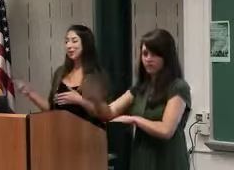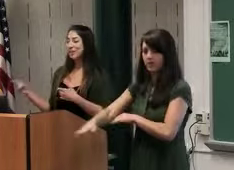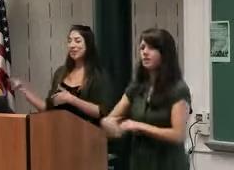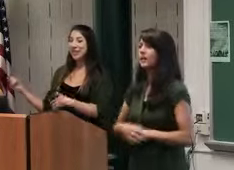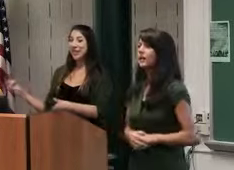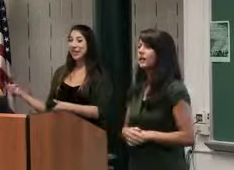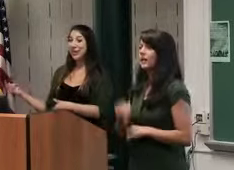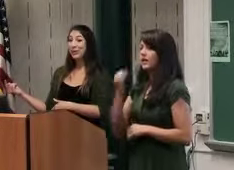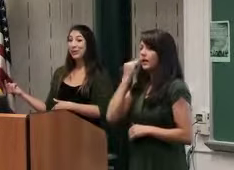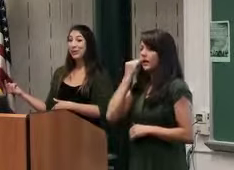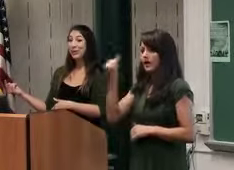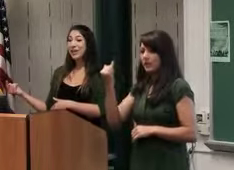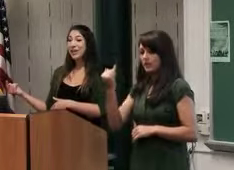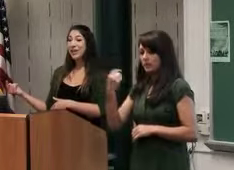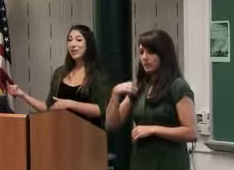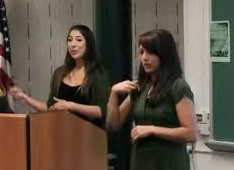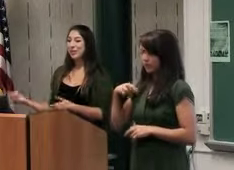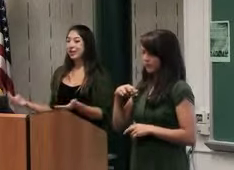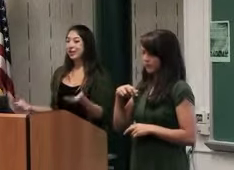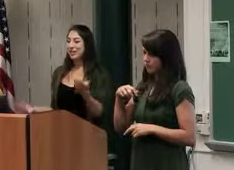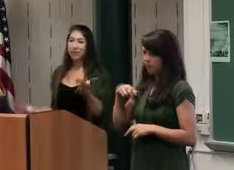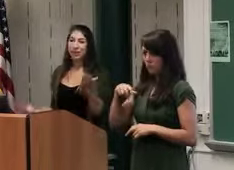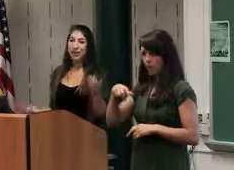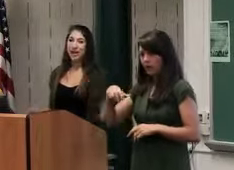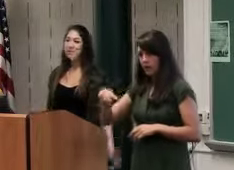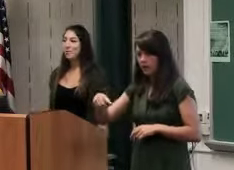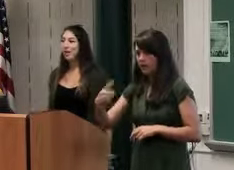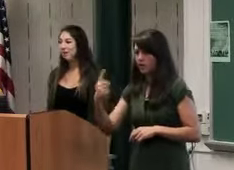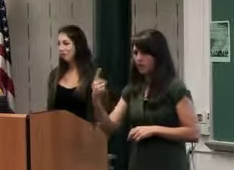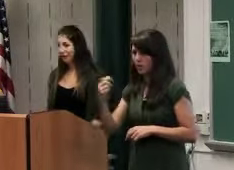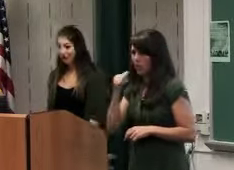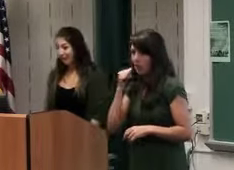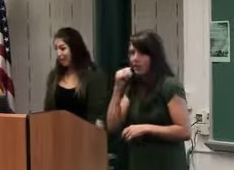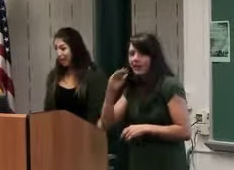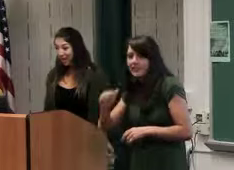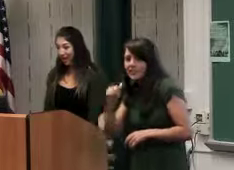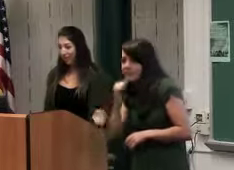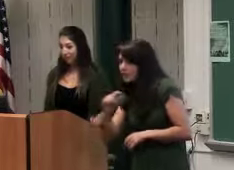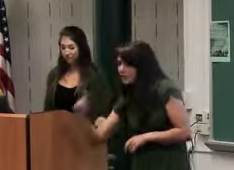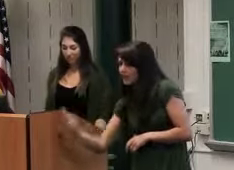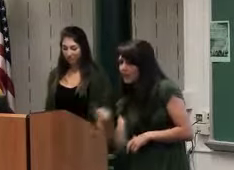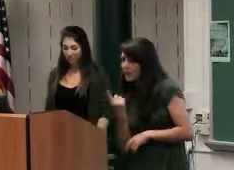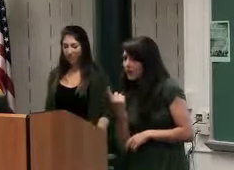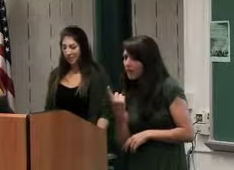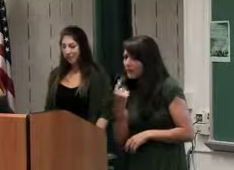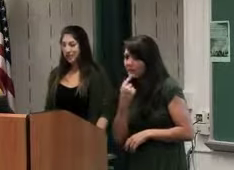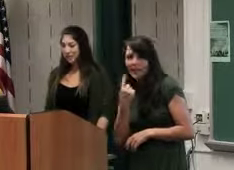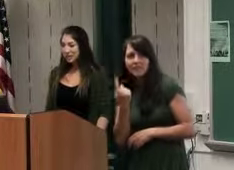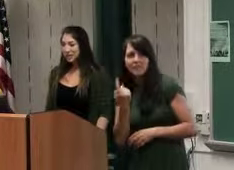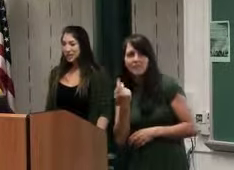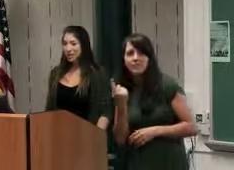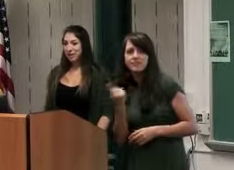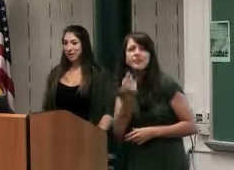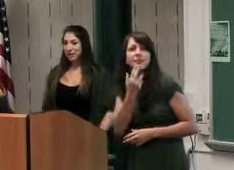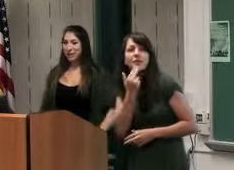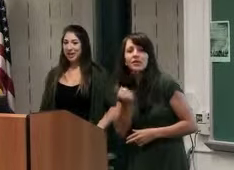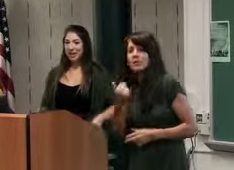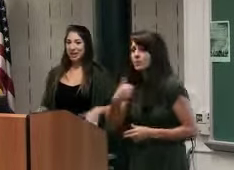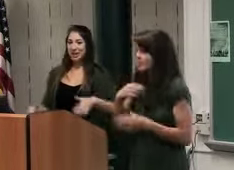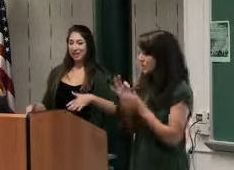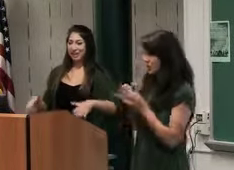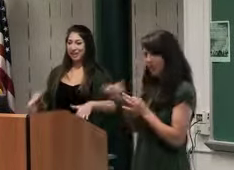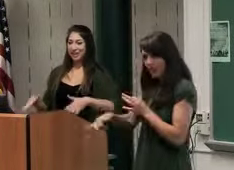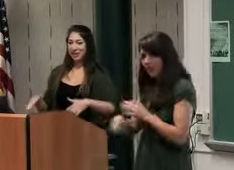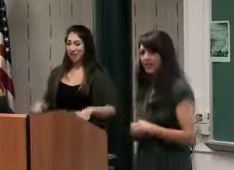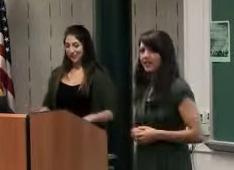and a little girl said something cute, we would interpret what the little girl said, and just pretty much we were